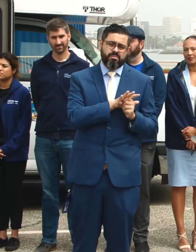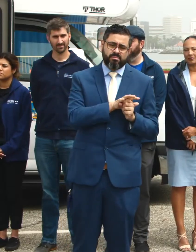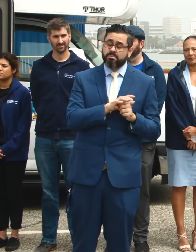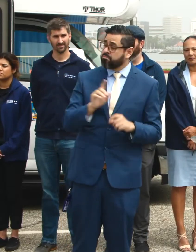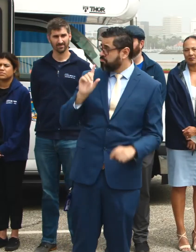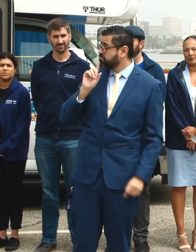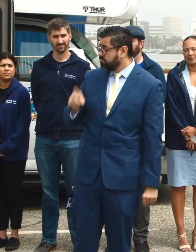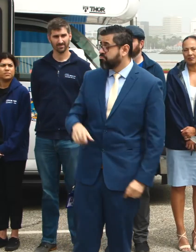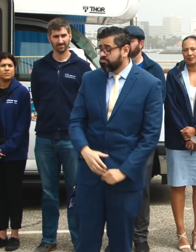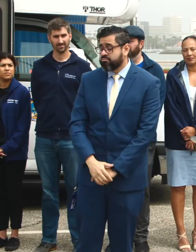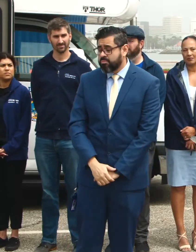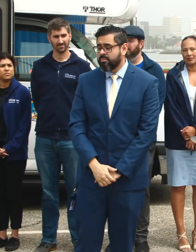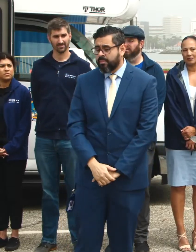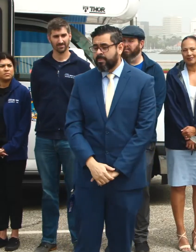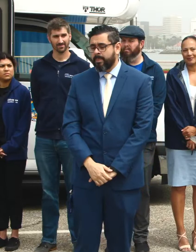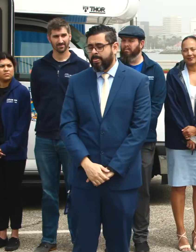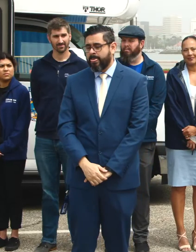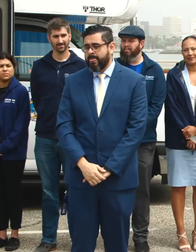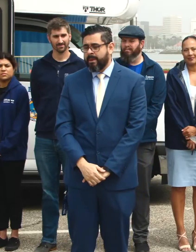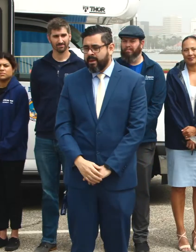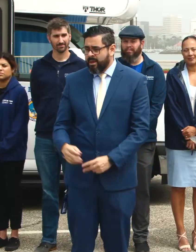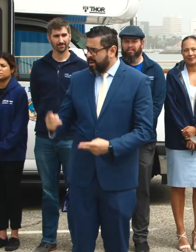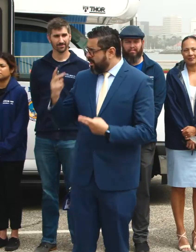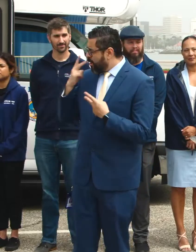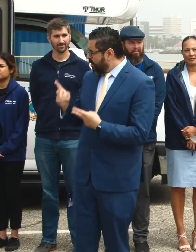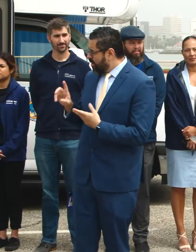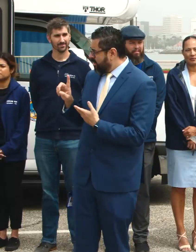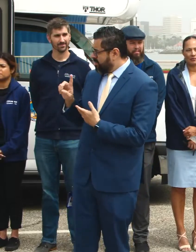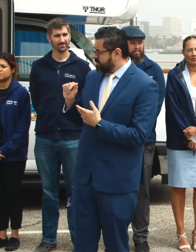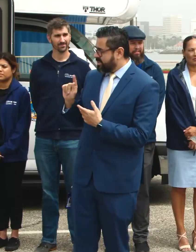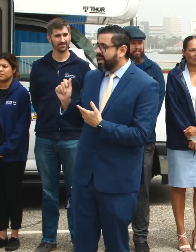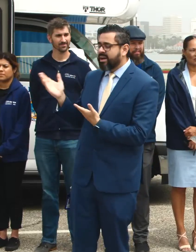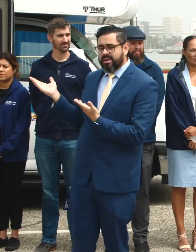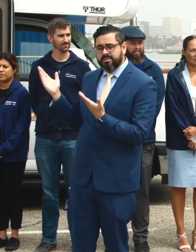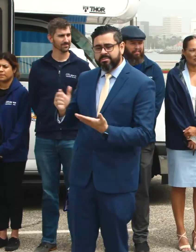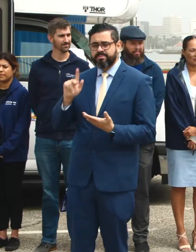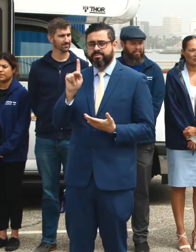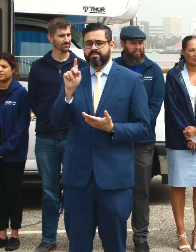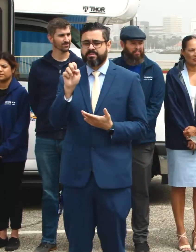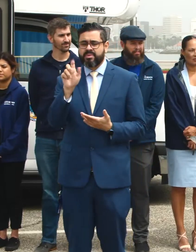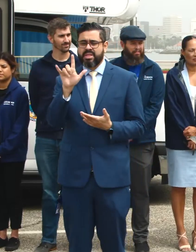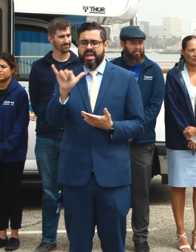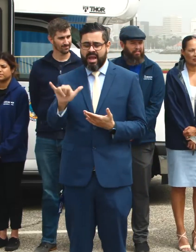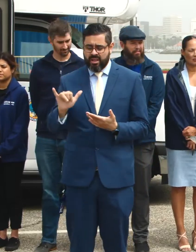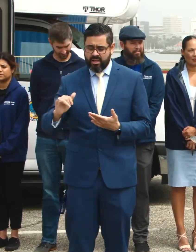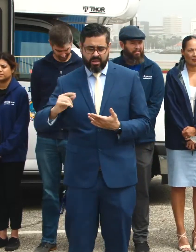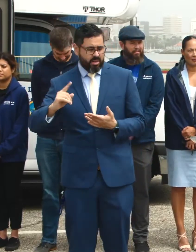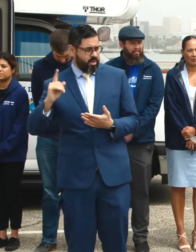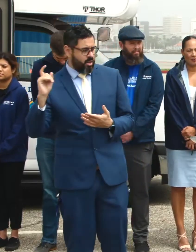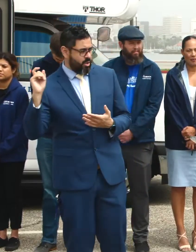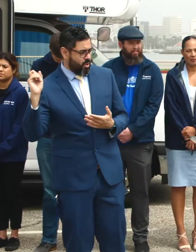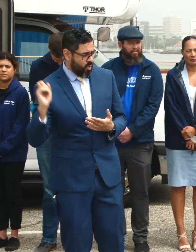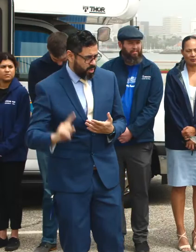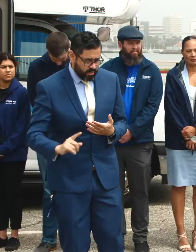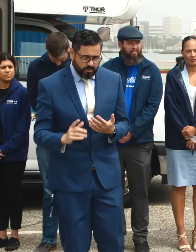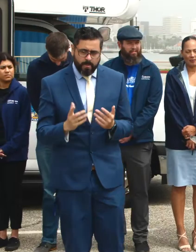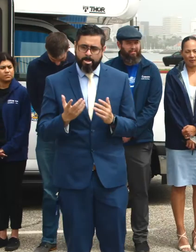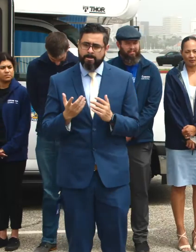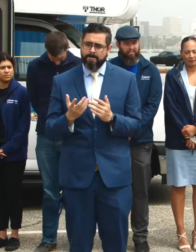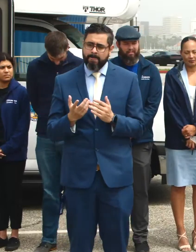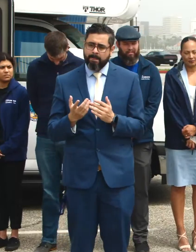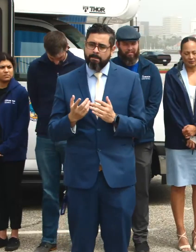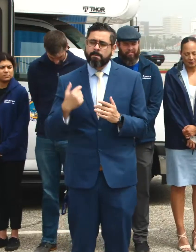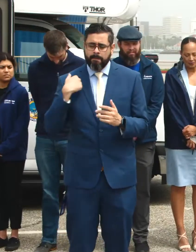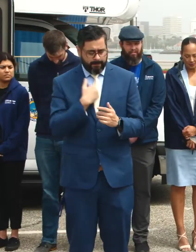Sure. I just took a look at the data, but let's pull Kelly up. Kelly, so the question is,